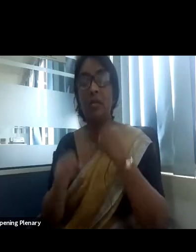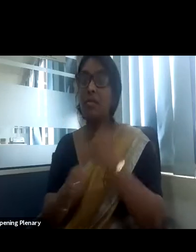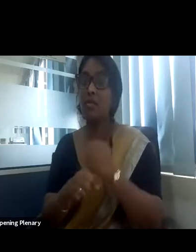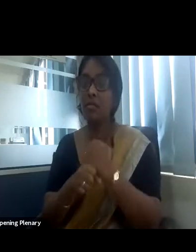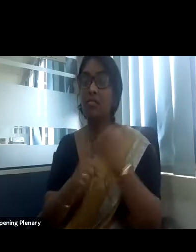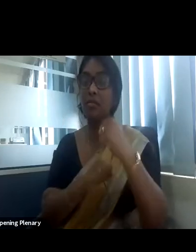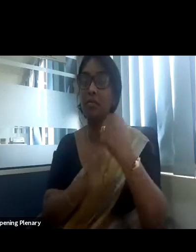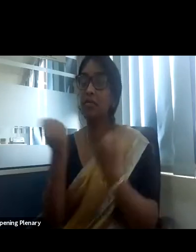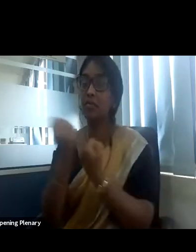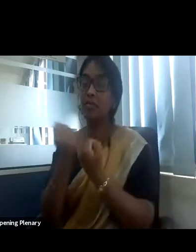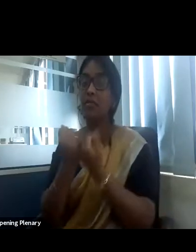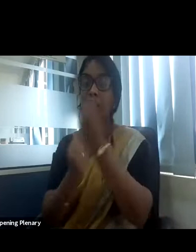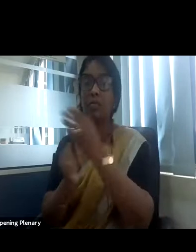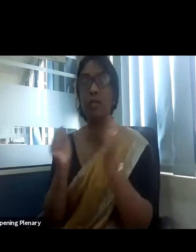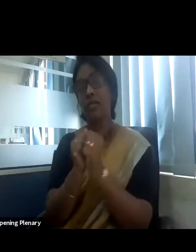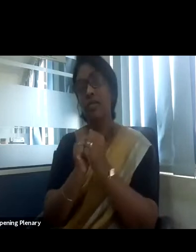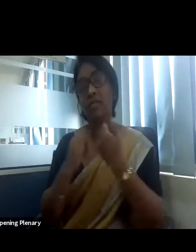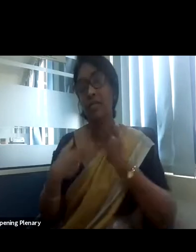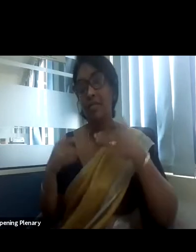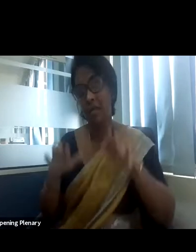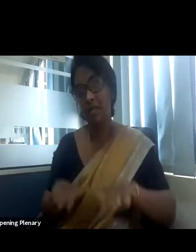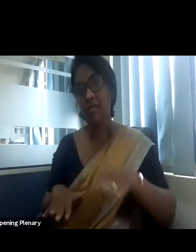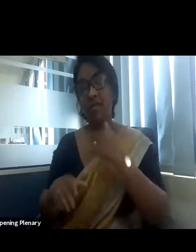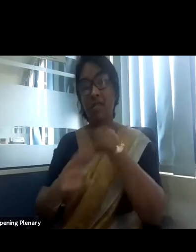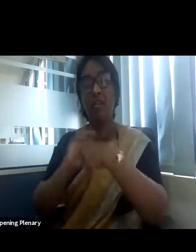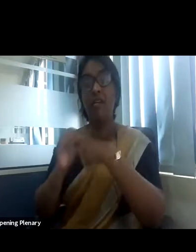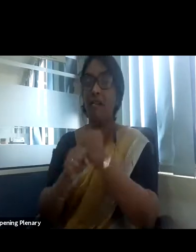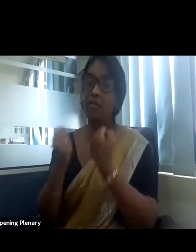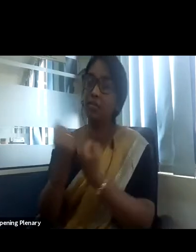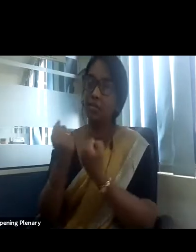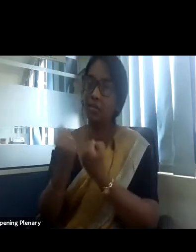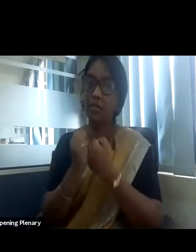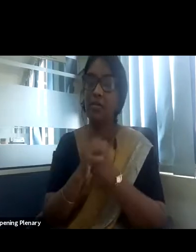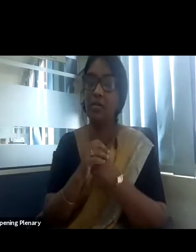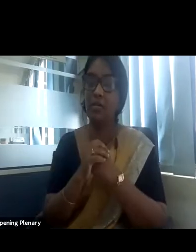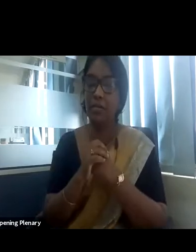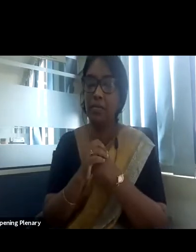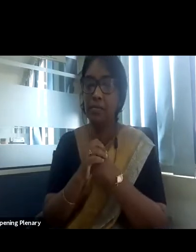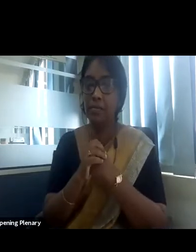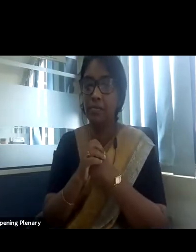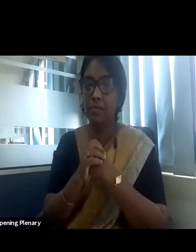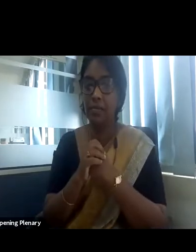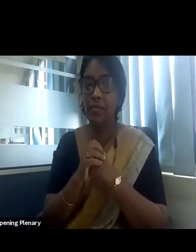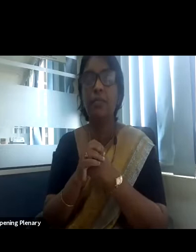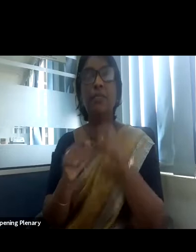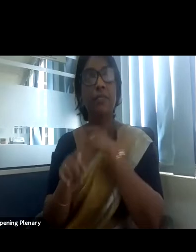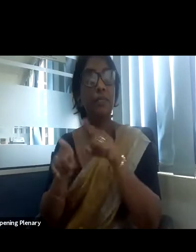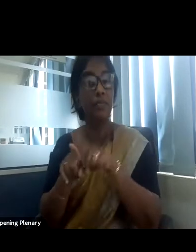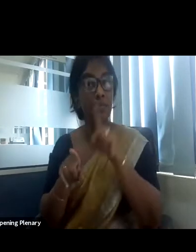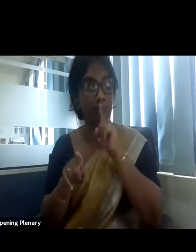help catalyze sustained transformation of market systems to drive PPPs with SDGs at the